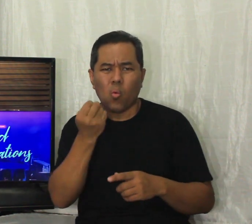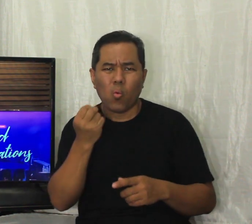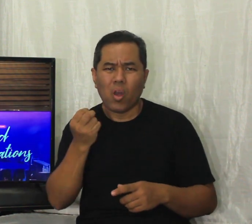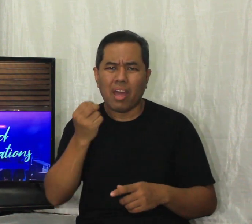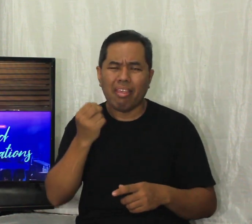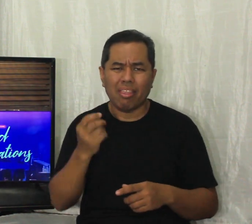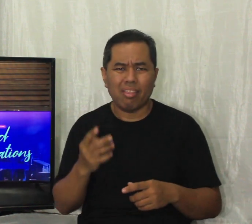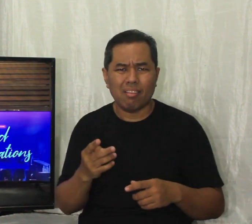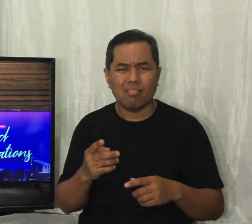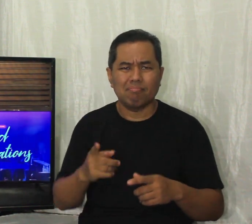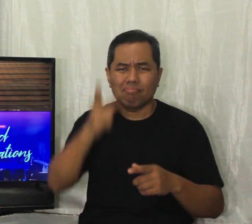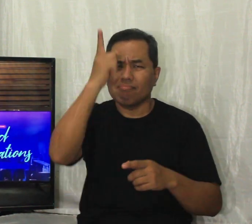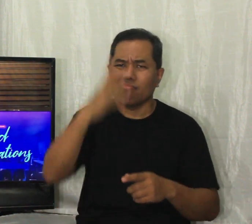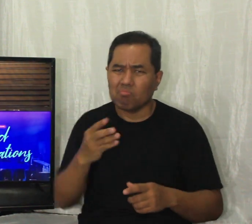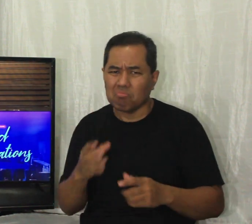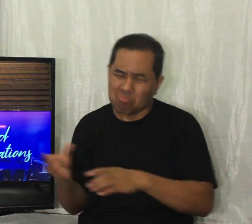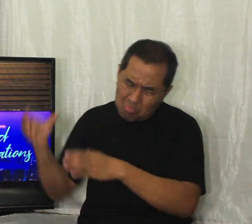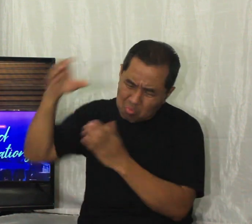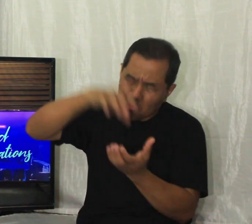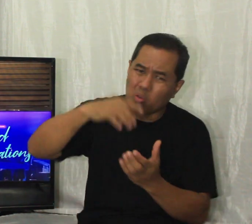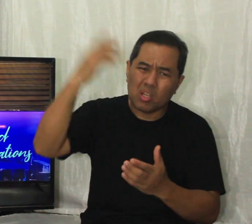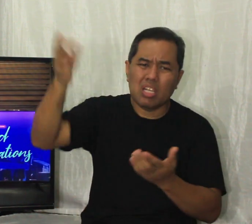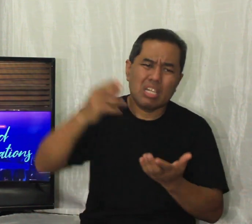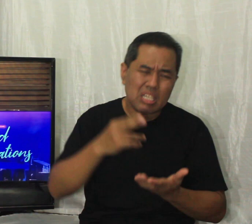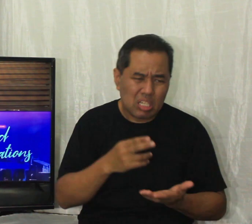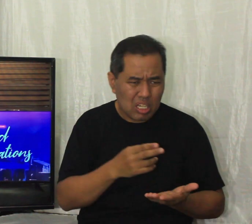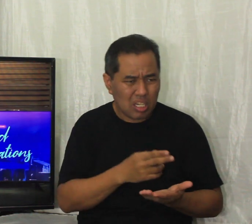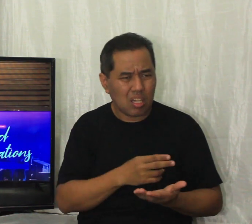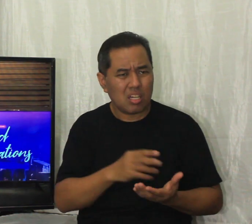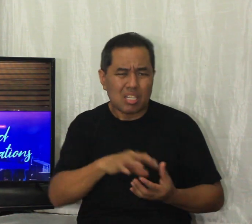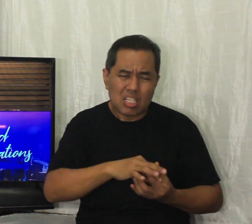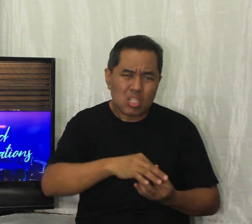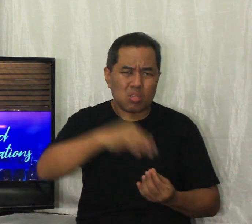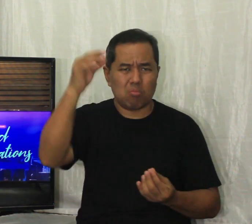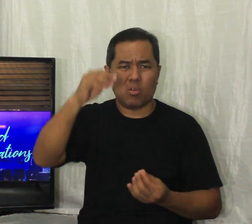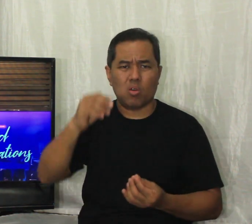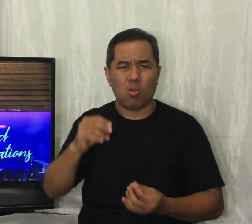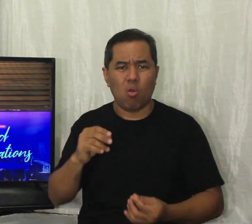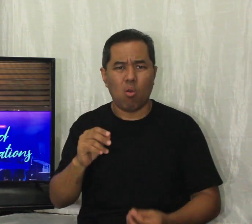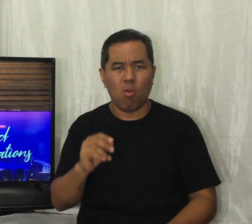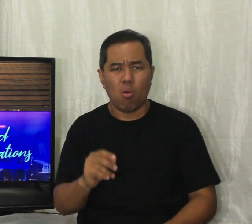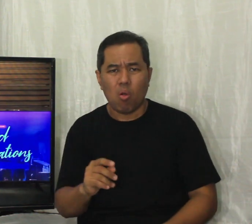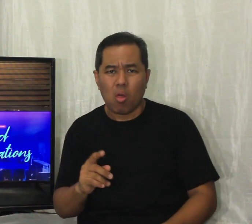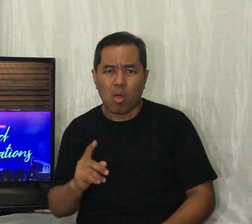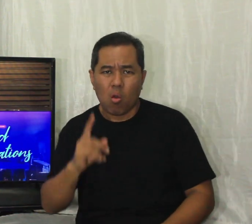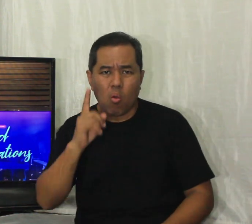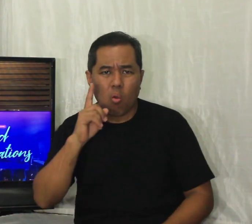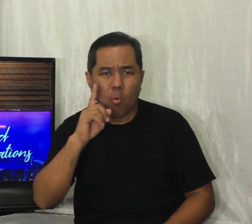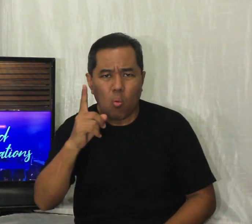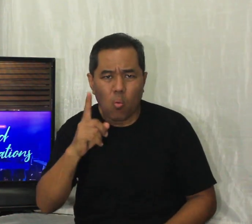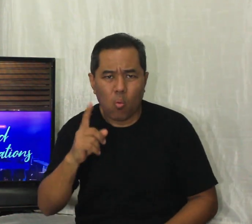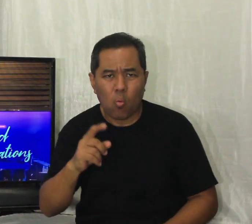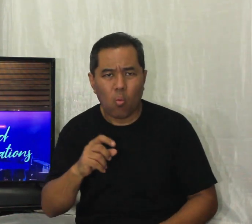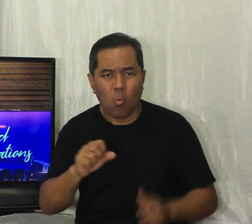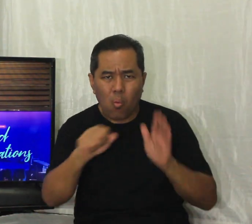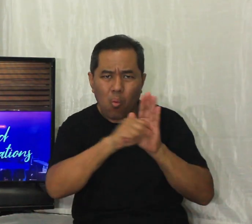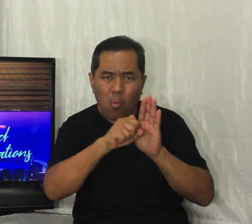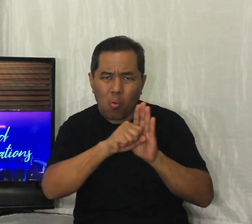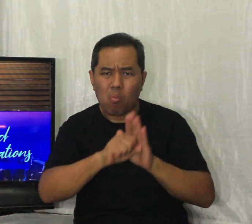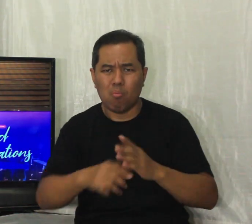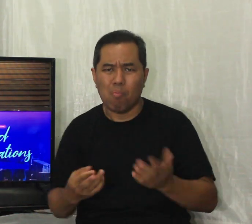them, one of the amazing things that happened, or one of the marks of revival, is the